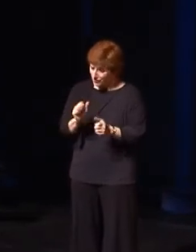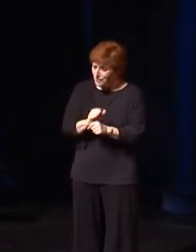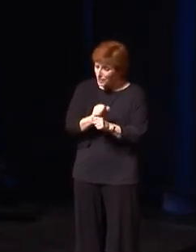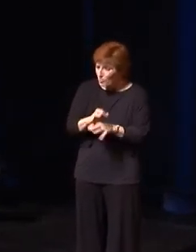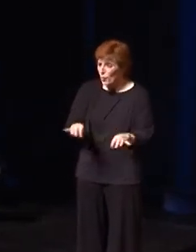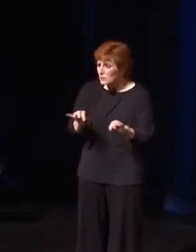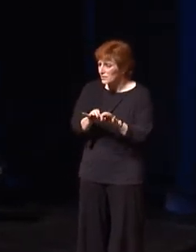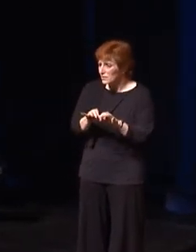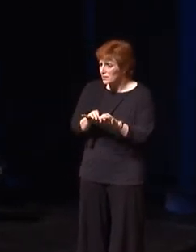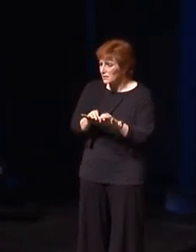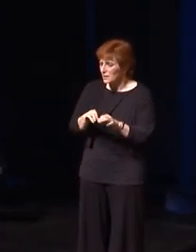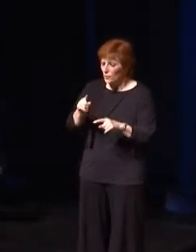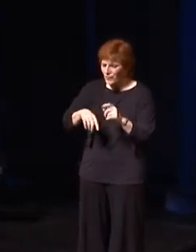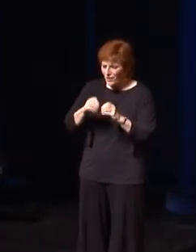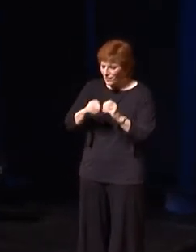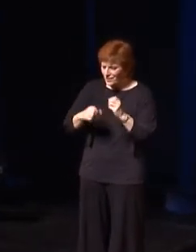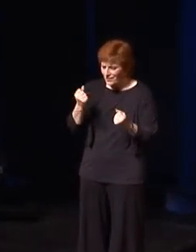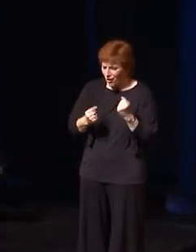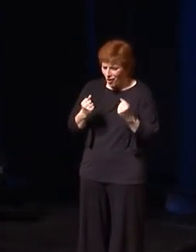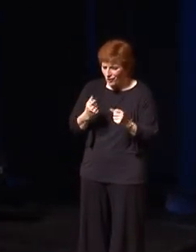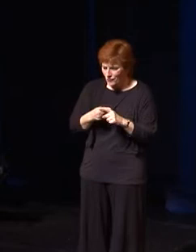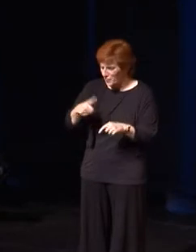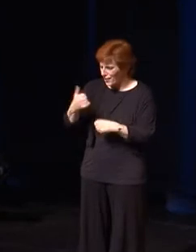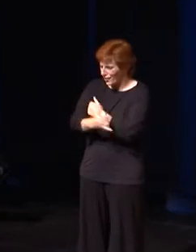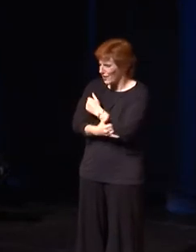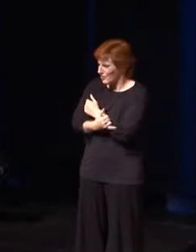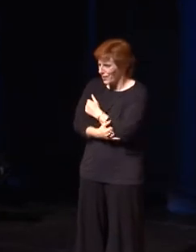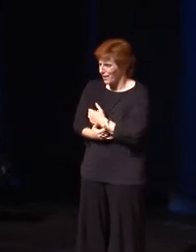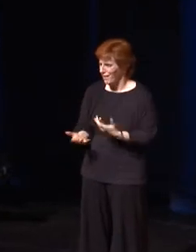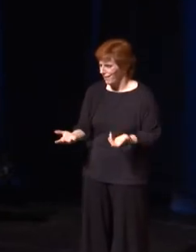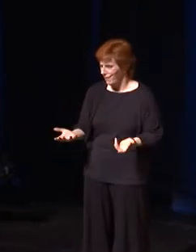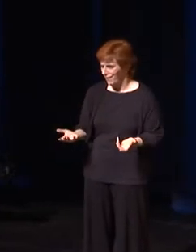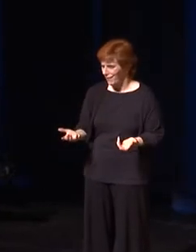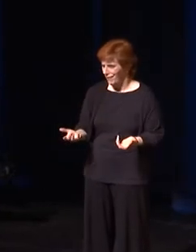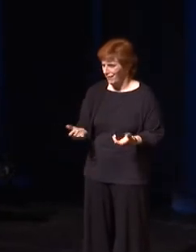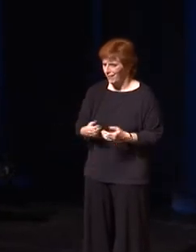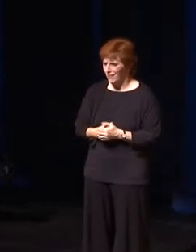China. They can't fix cars from another country.